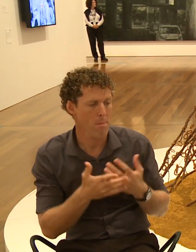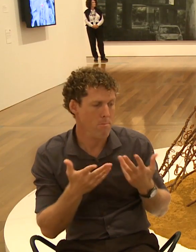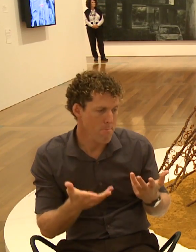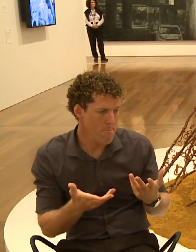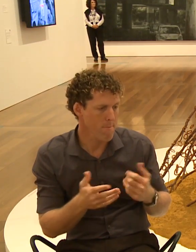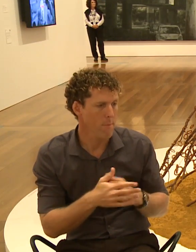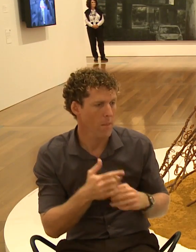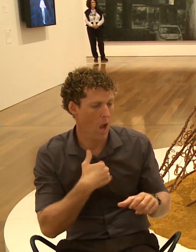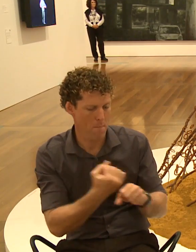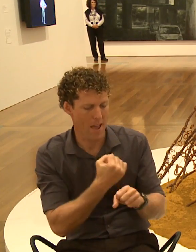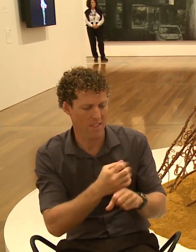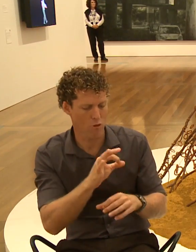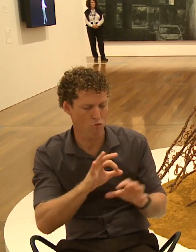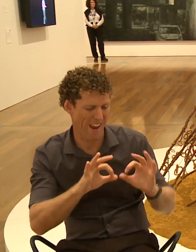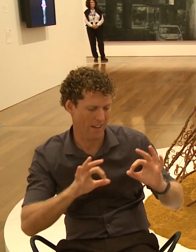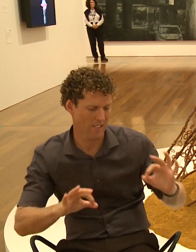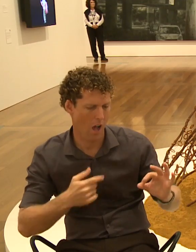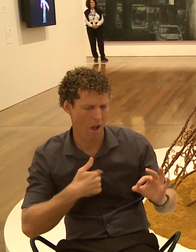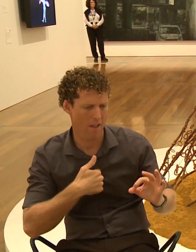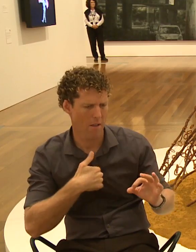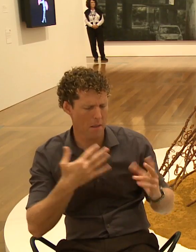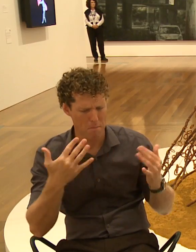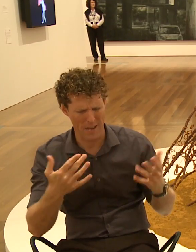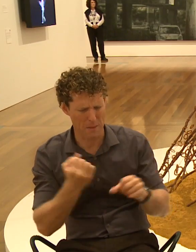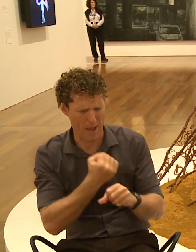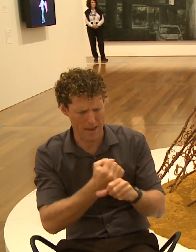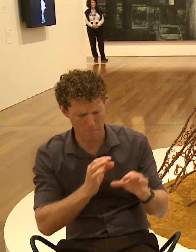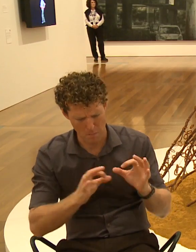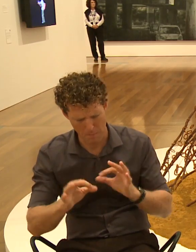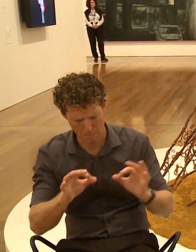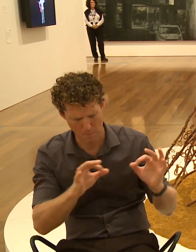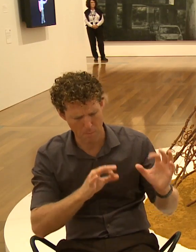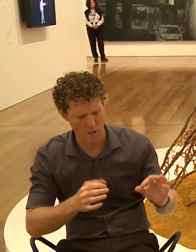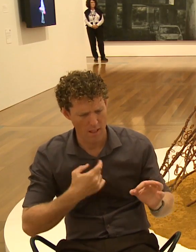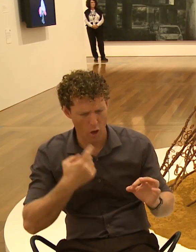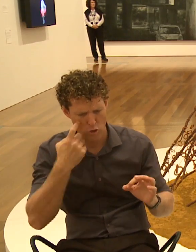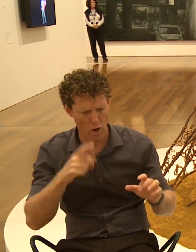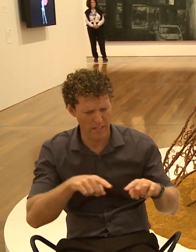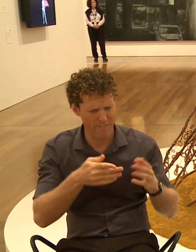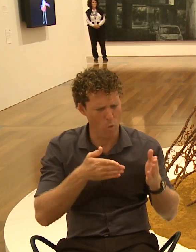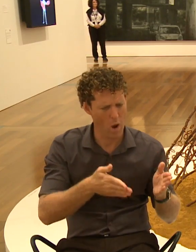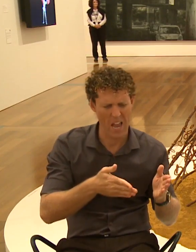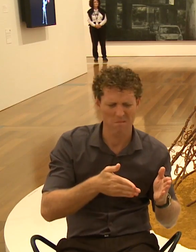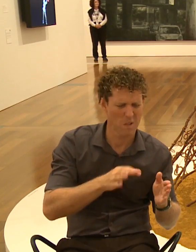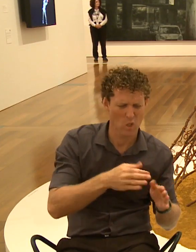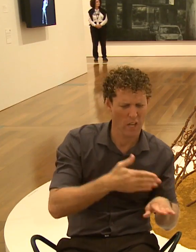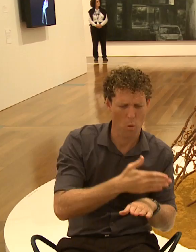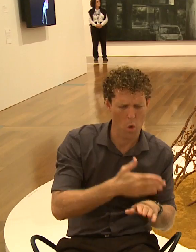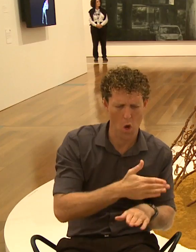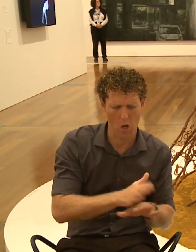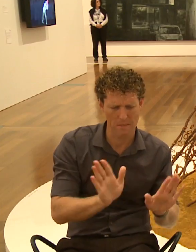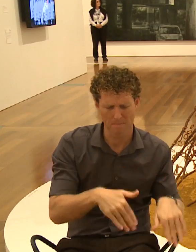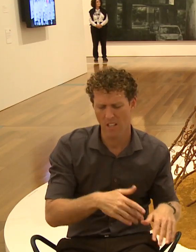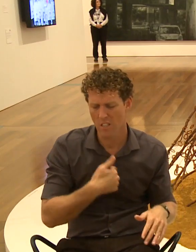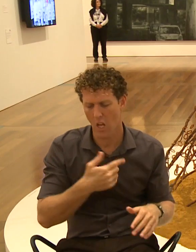yeah. So I made the rings. I'd actually had a heap of them made, and I tried another way, and then I thought, no, that's not going to work for me. So I go back to